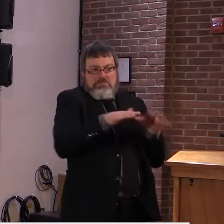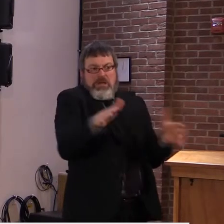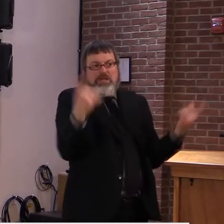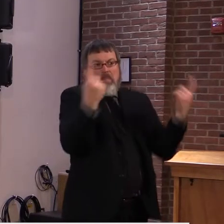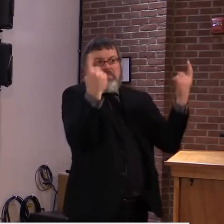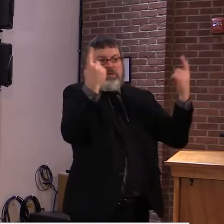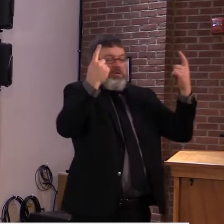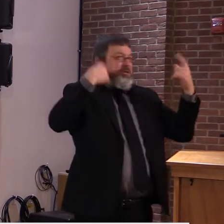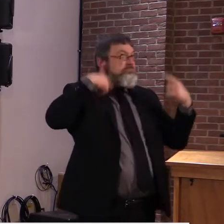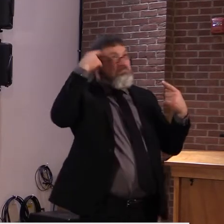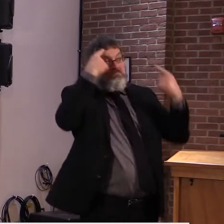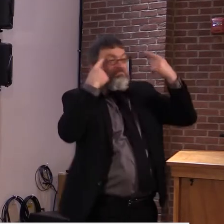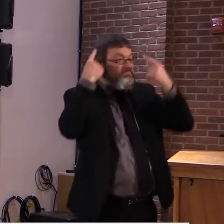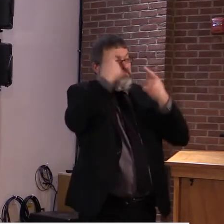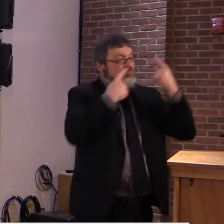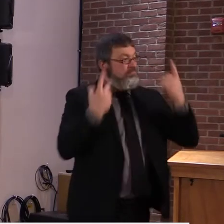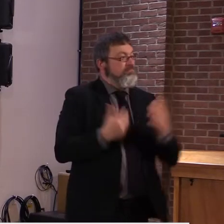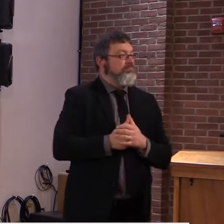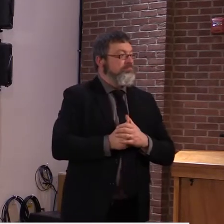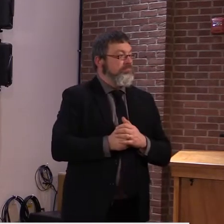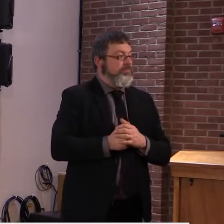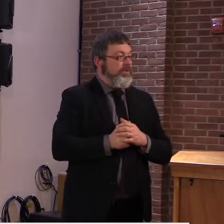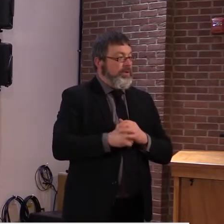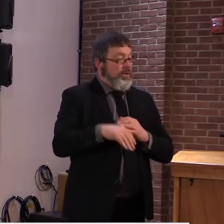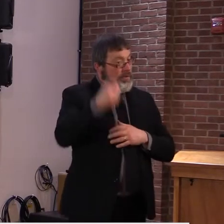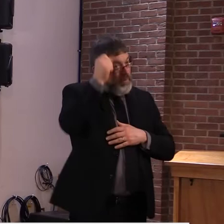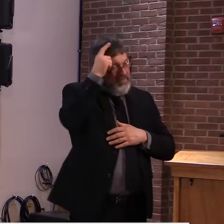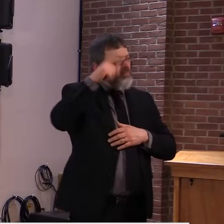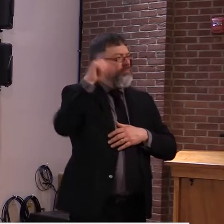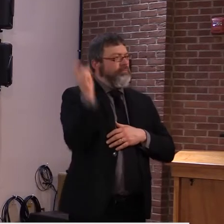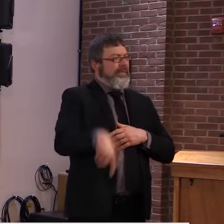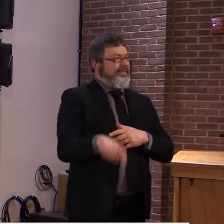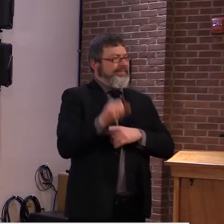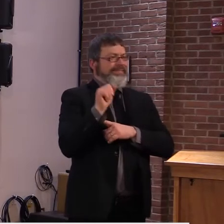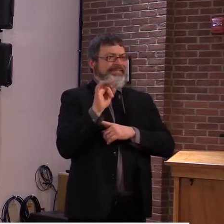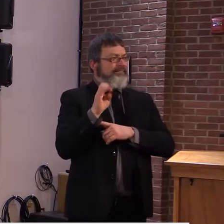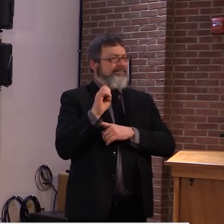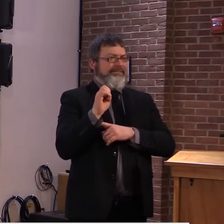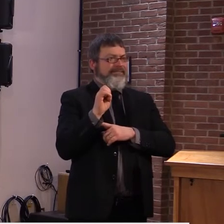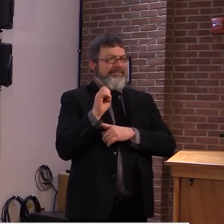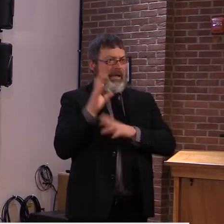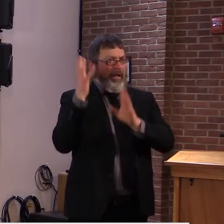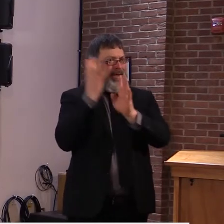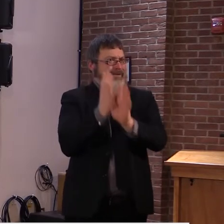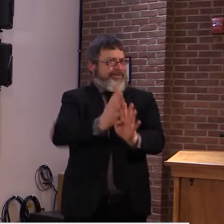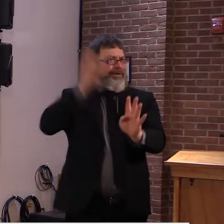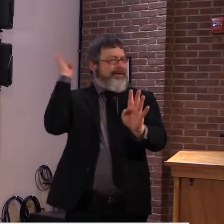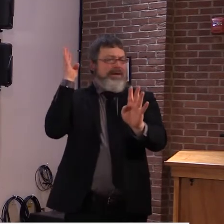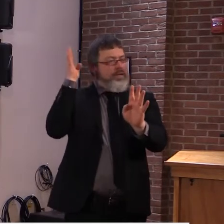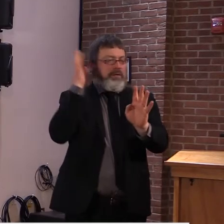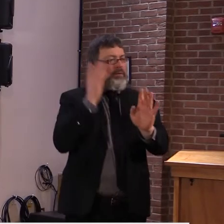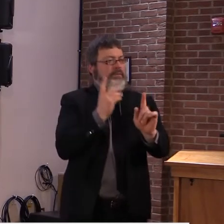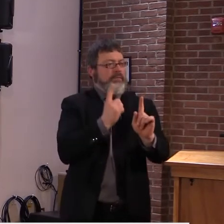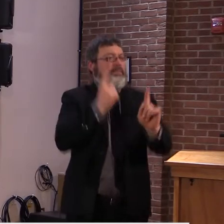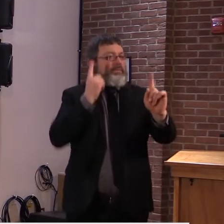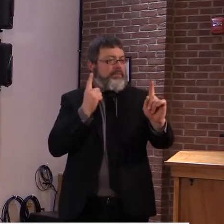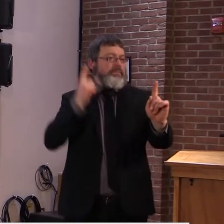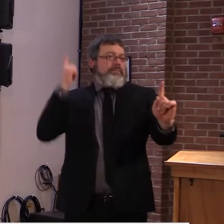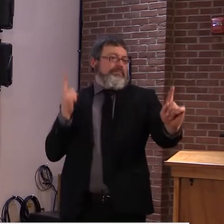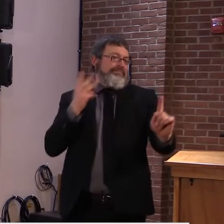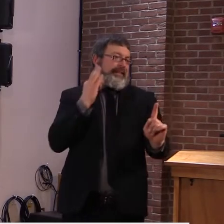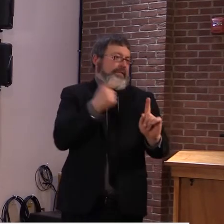and safeguards, et cetera, because no matter where you administer the vaccine, there are rules about a 15-minute observation